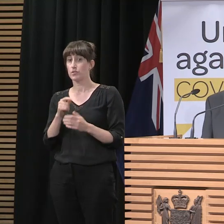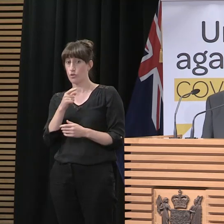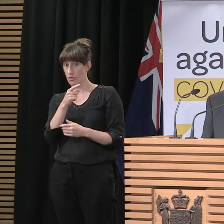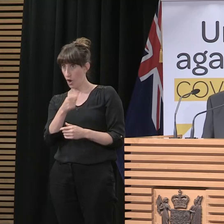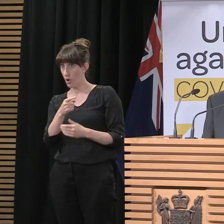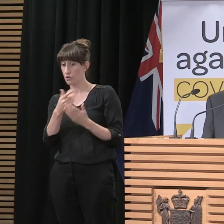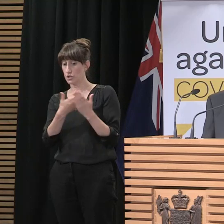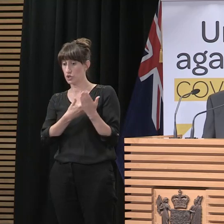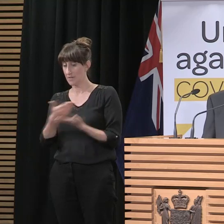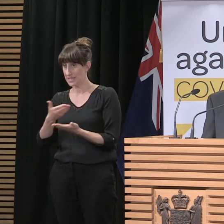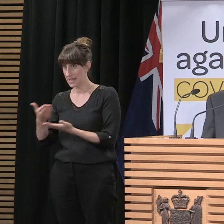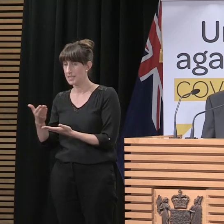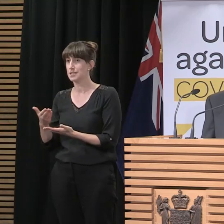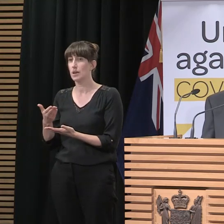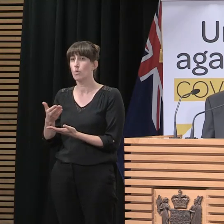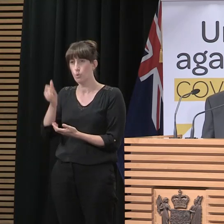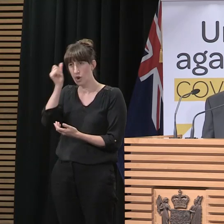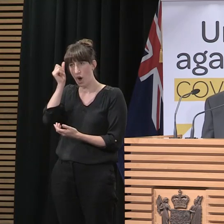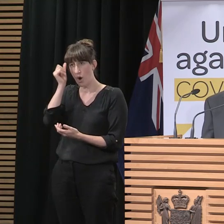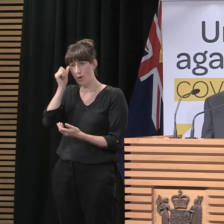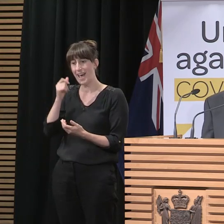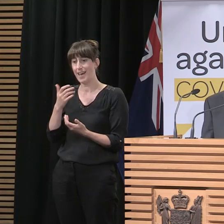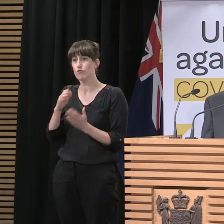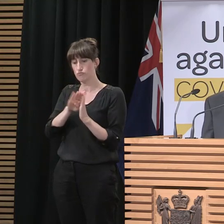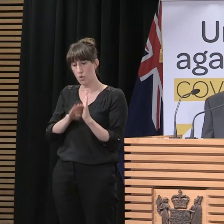take to provide for New Zealanders through the Alert Level 4.